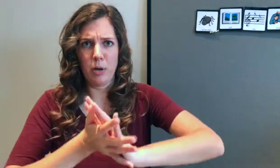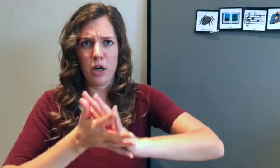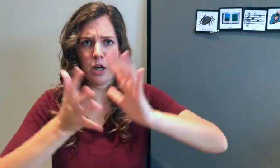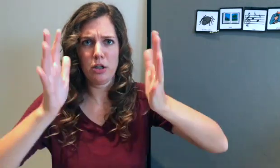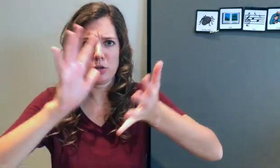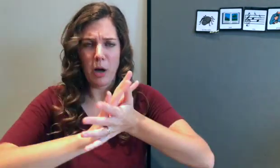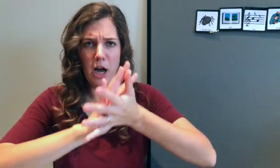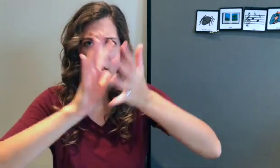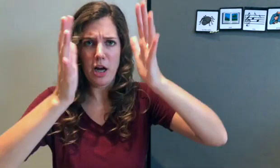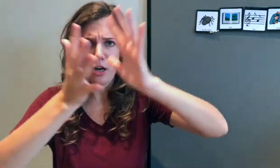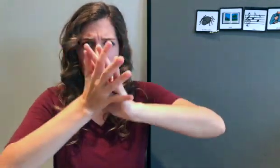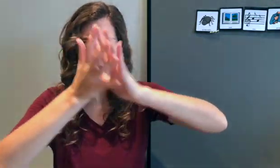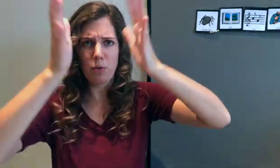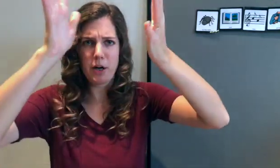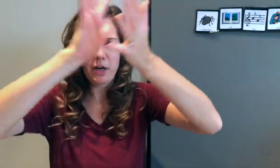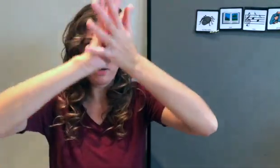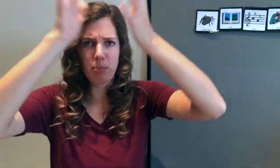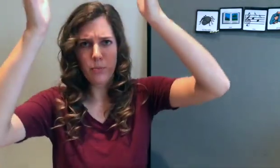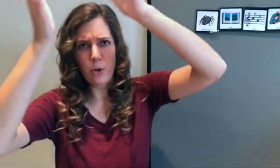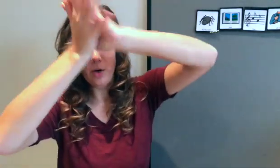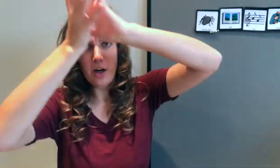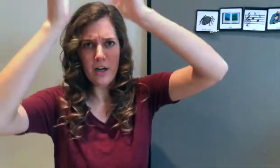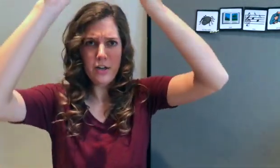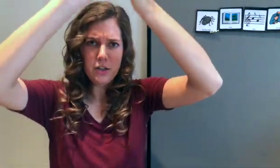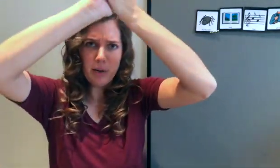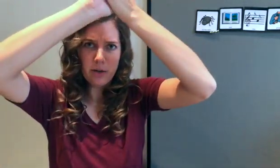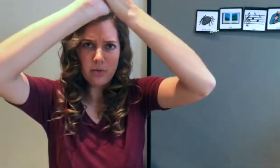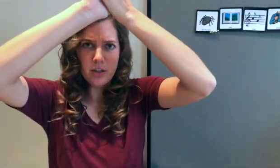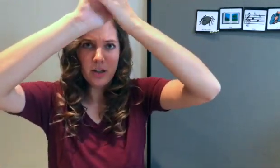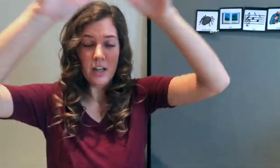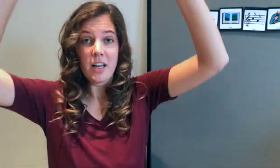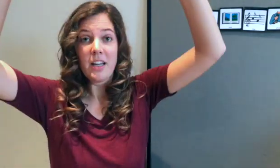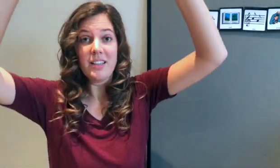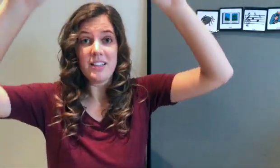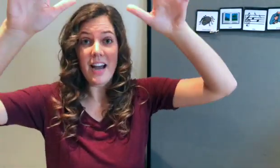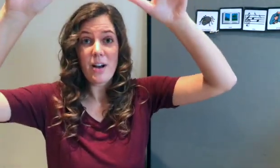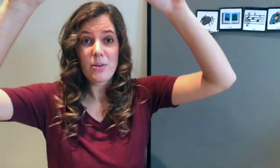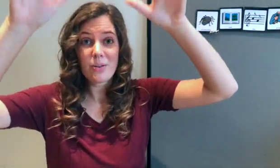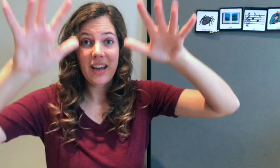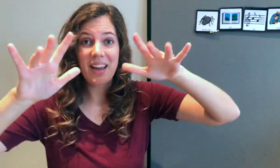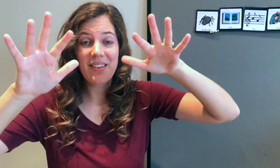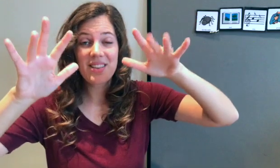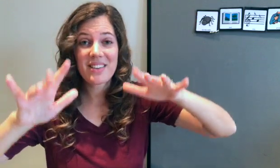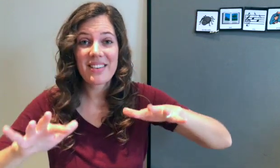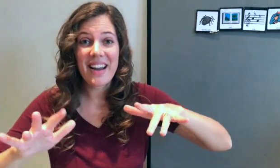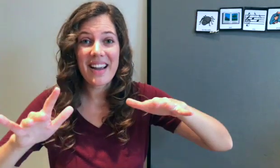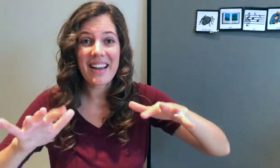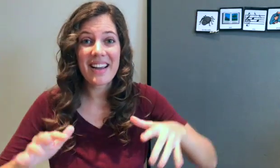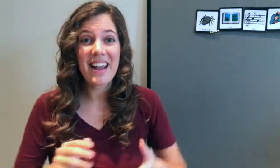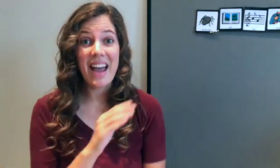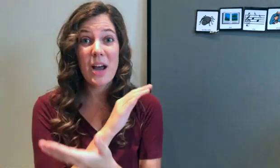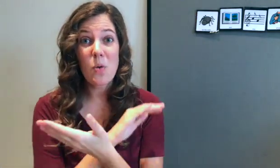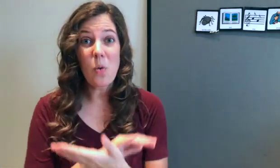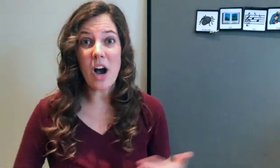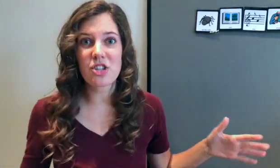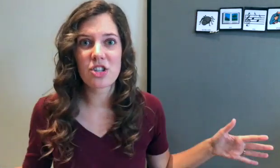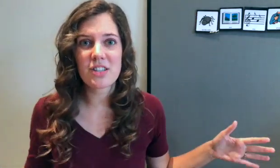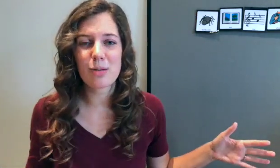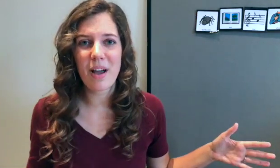big spider went up the water spout. Down came the rain and washed the